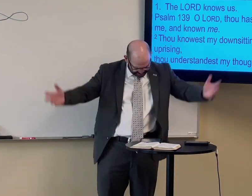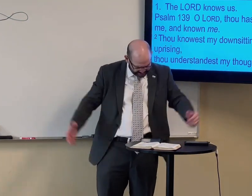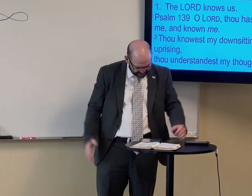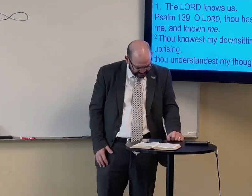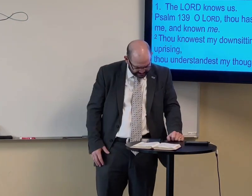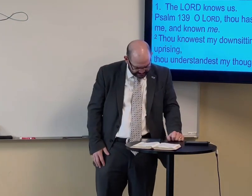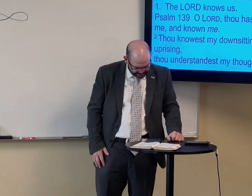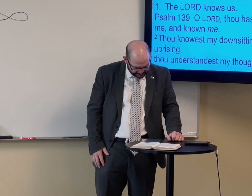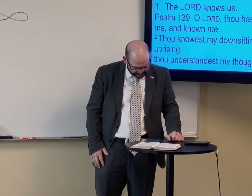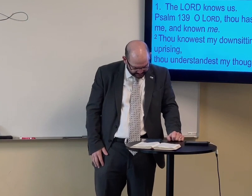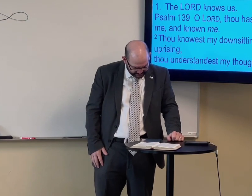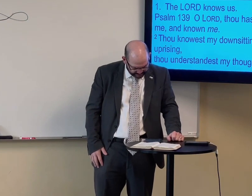he knows the end from the